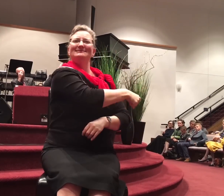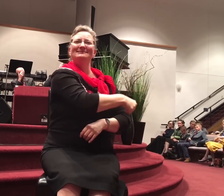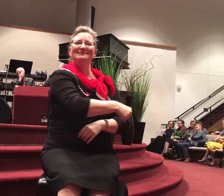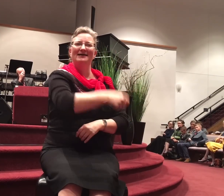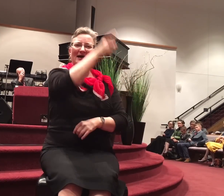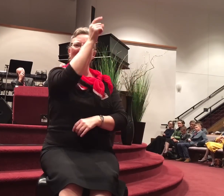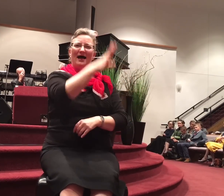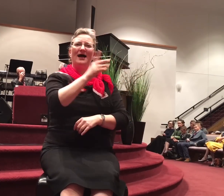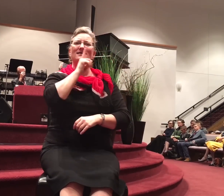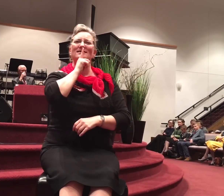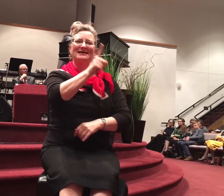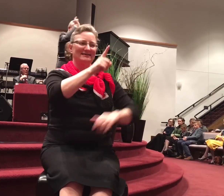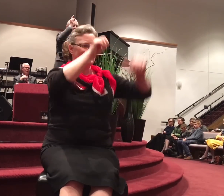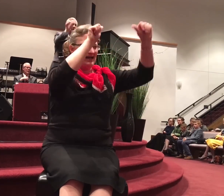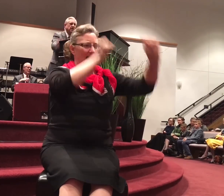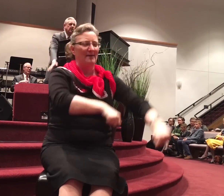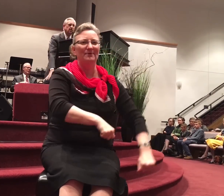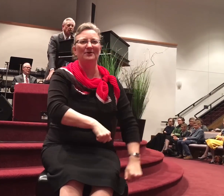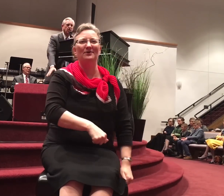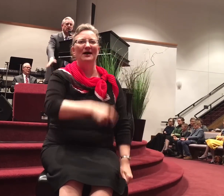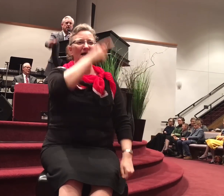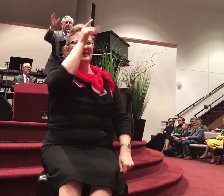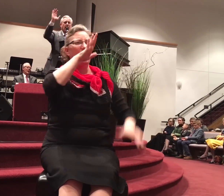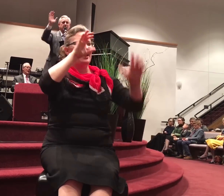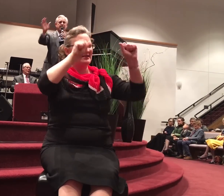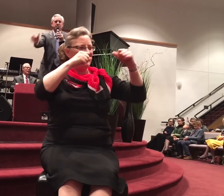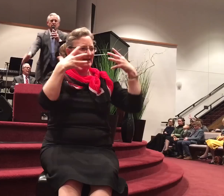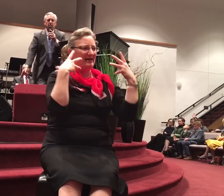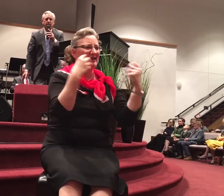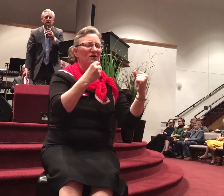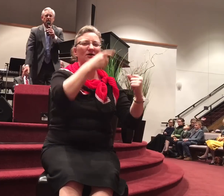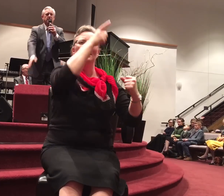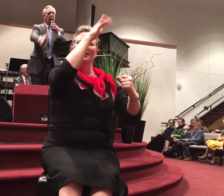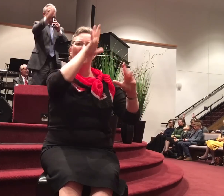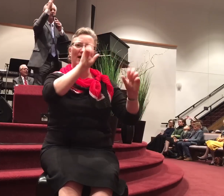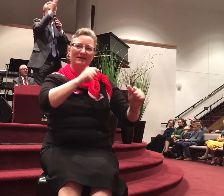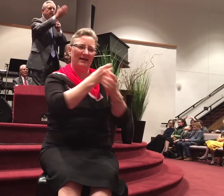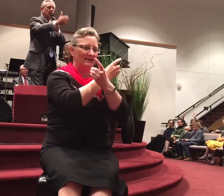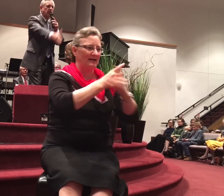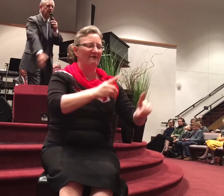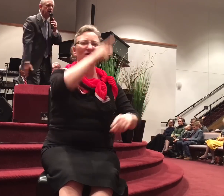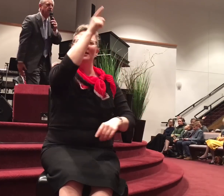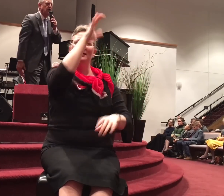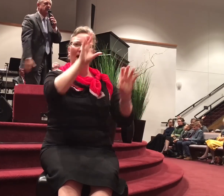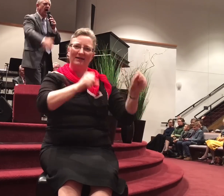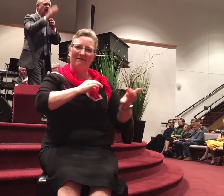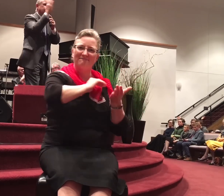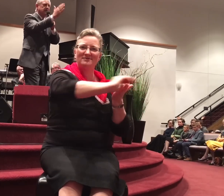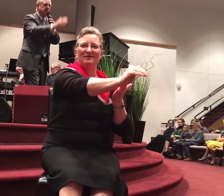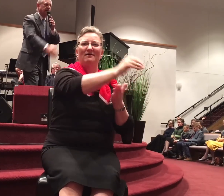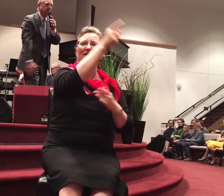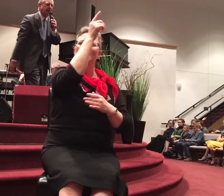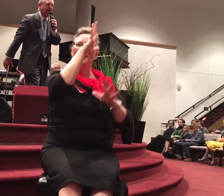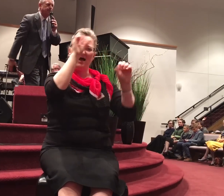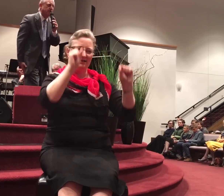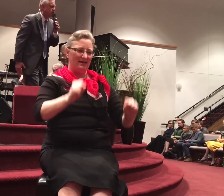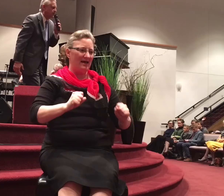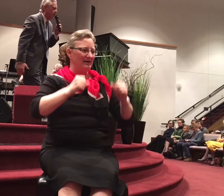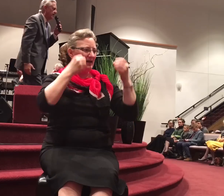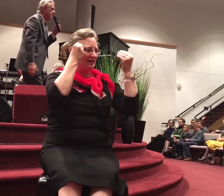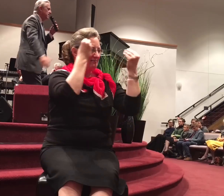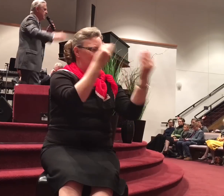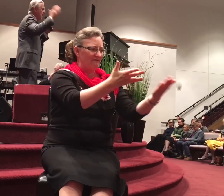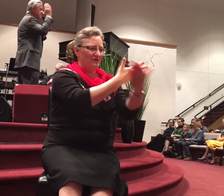God is in. God can heal. God can deliver. God can forgive. God can set the